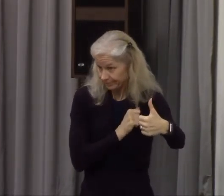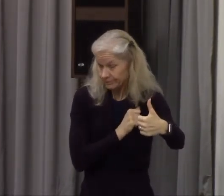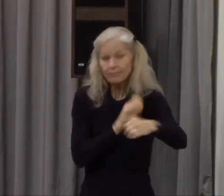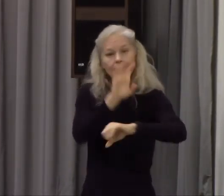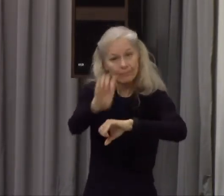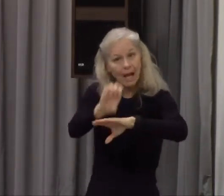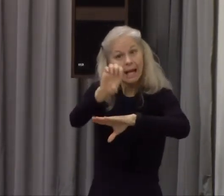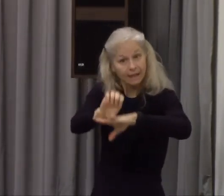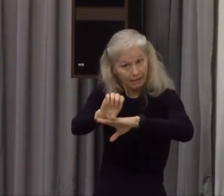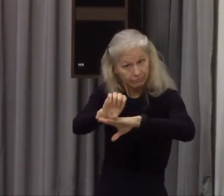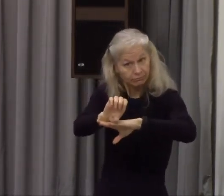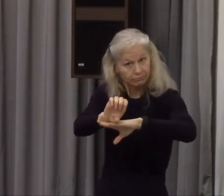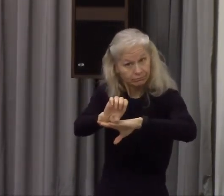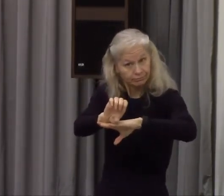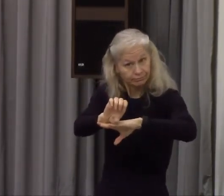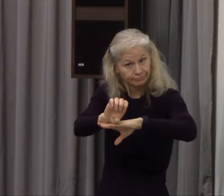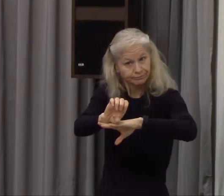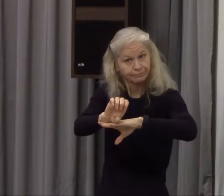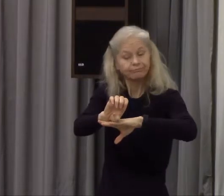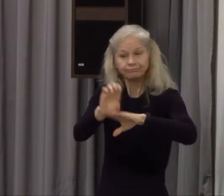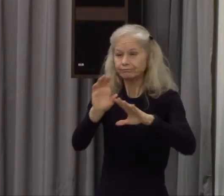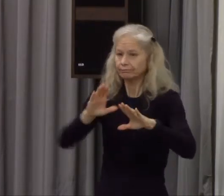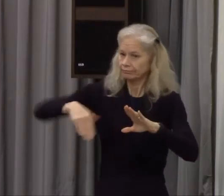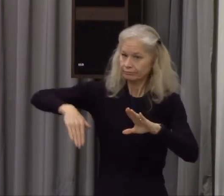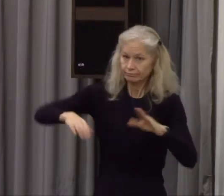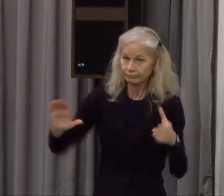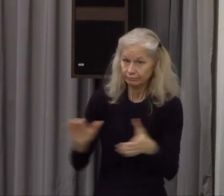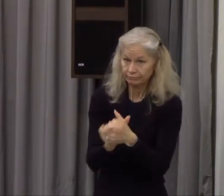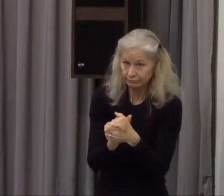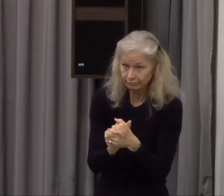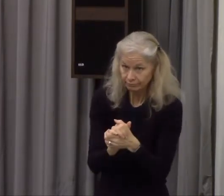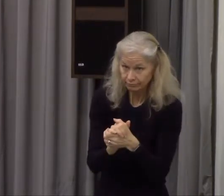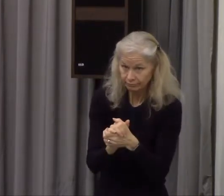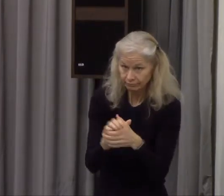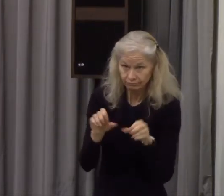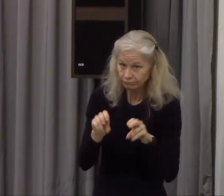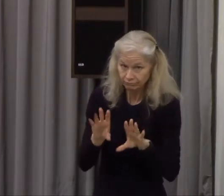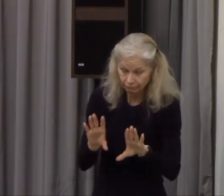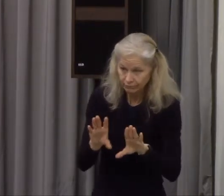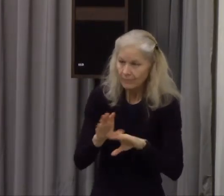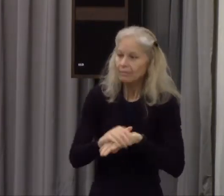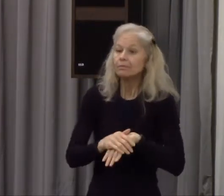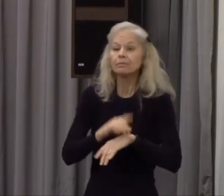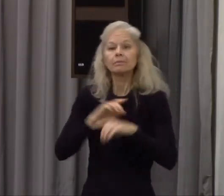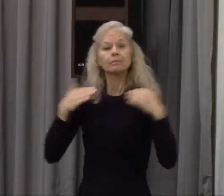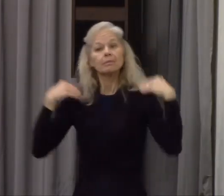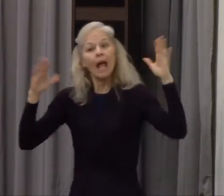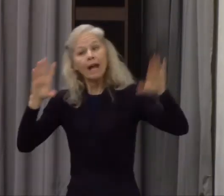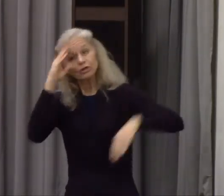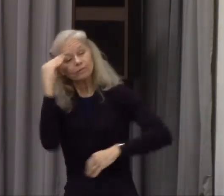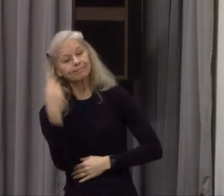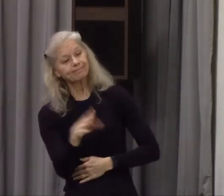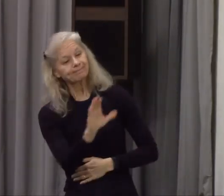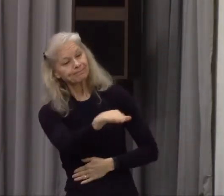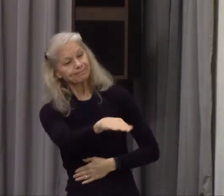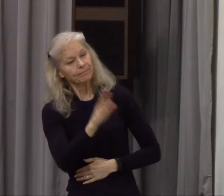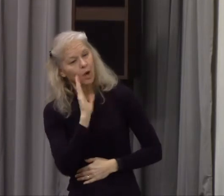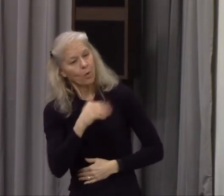of God, you're going to be with child. But wait a minute. I've been faithful. I'm getting ready to get married. I haven't been with a man.